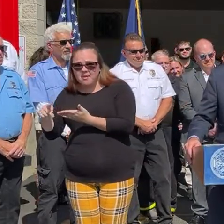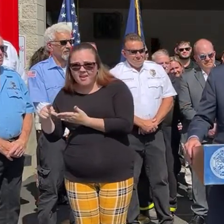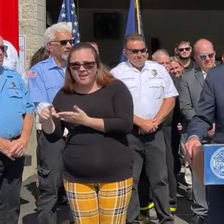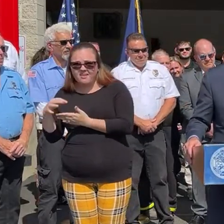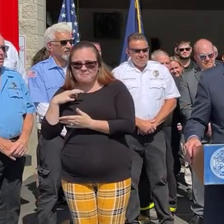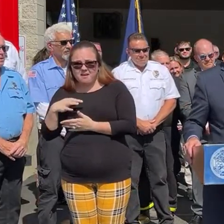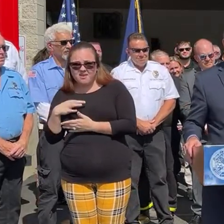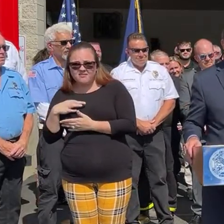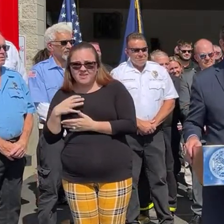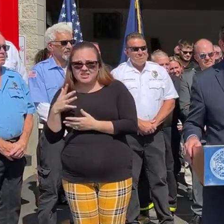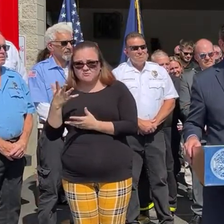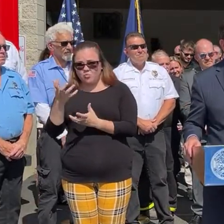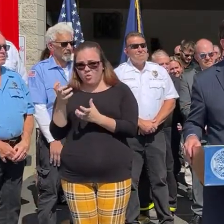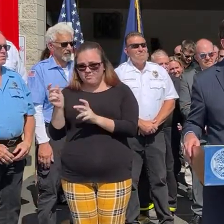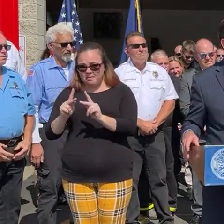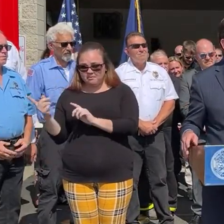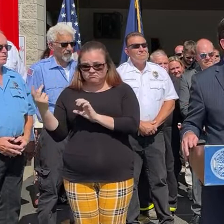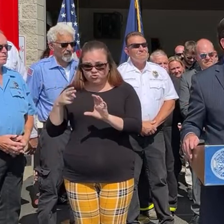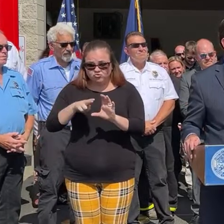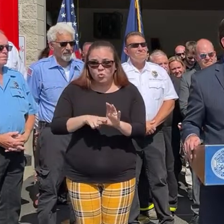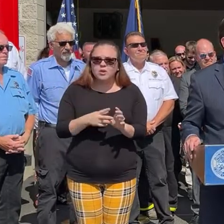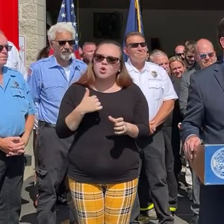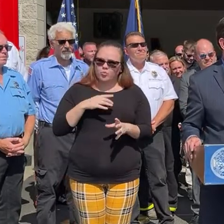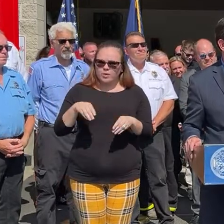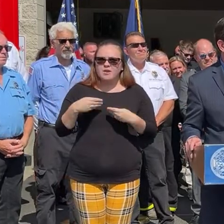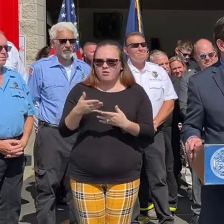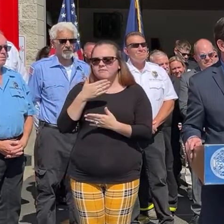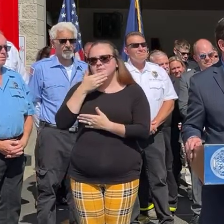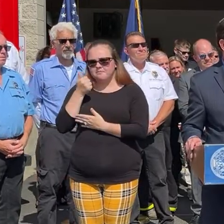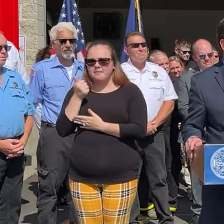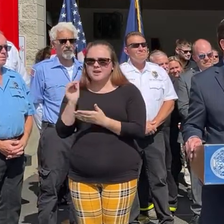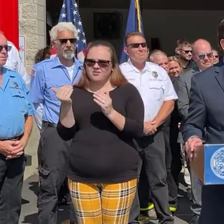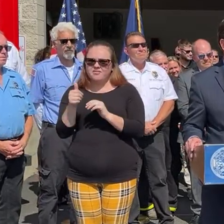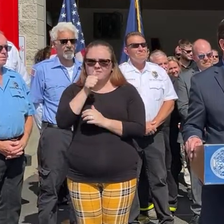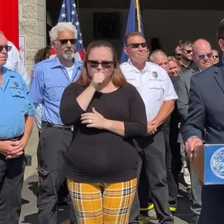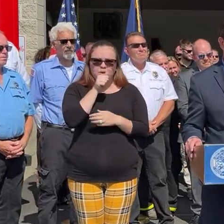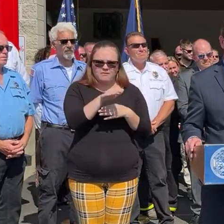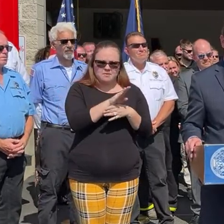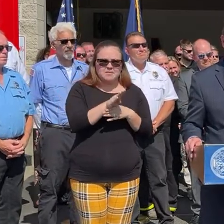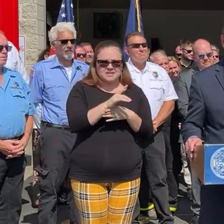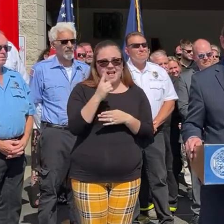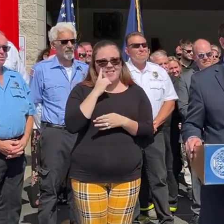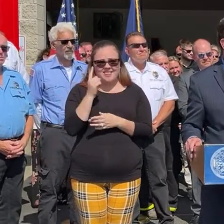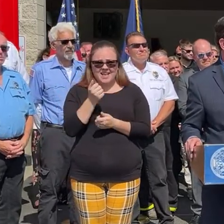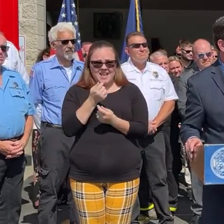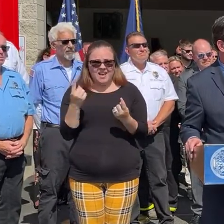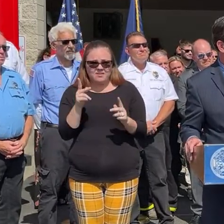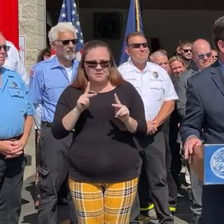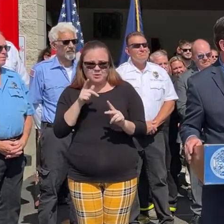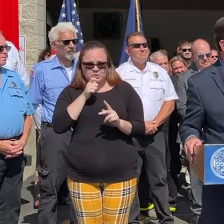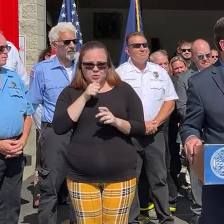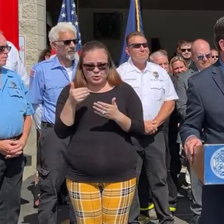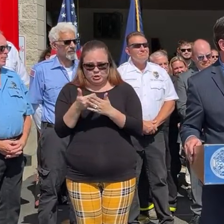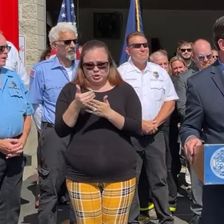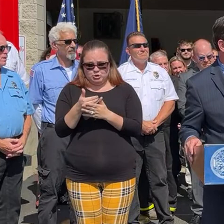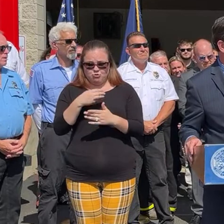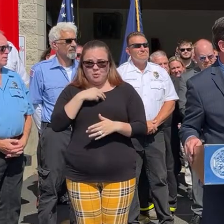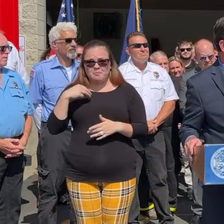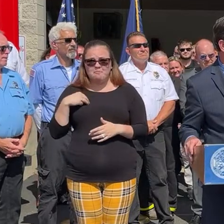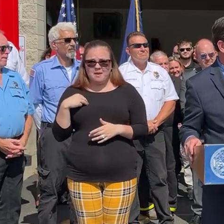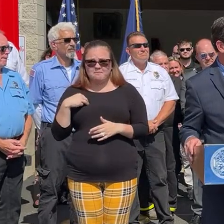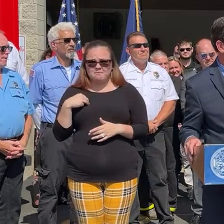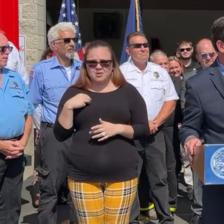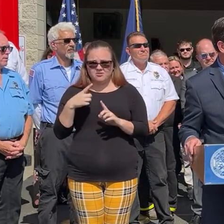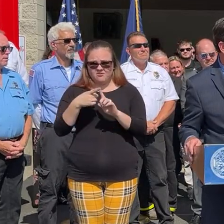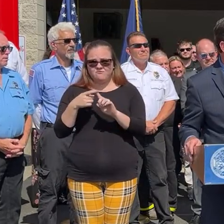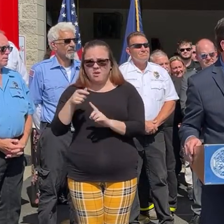these? We offer better salary and benefits than availables in the private sector substantially. I believe every one of the individuals who's a new member of the ambulance service came